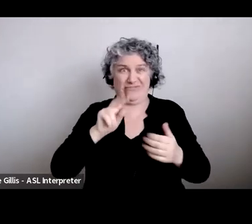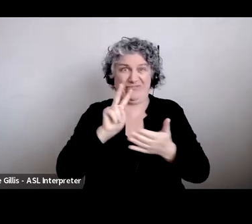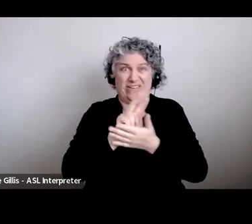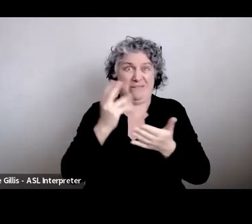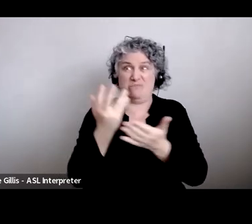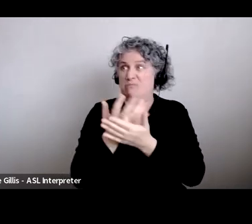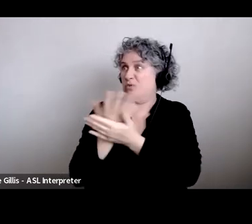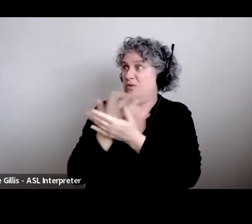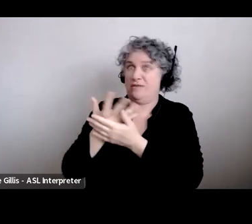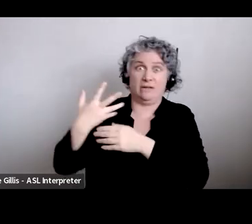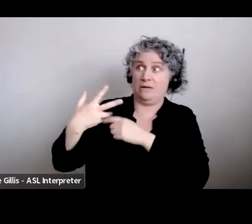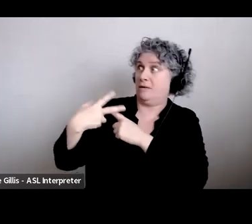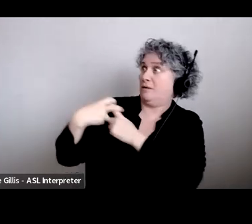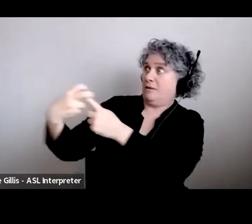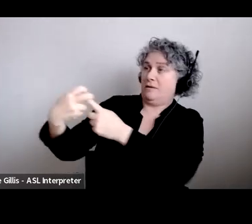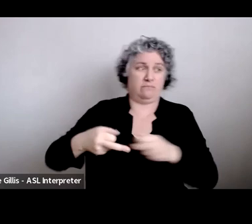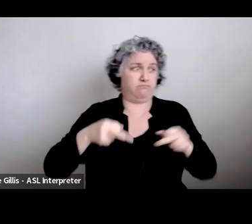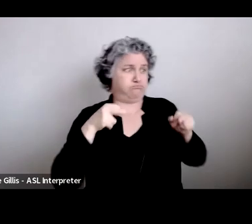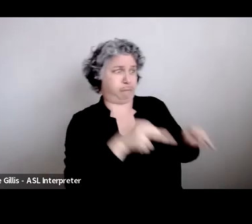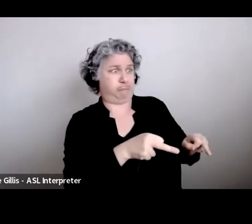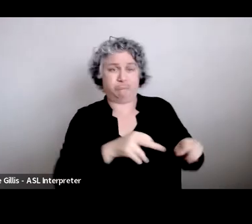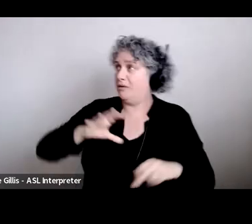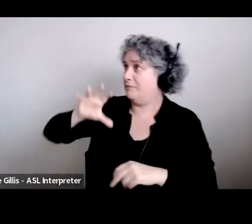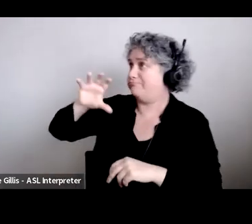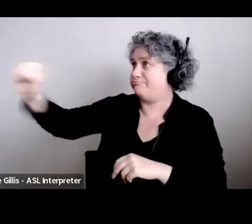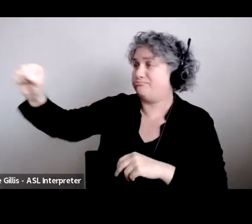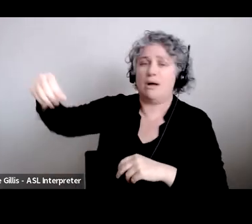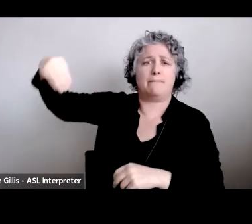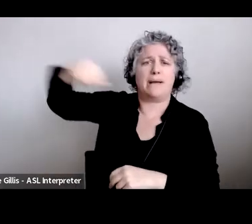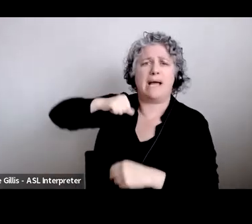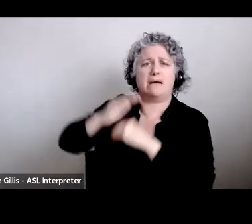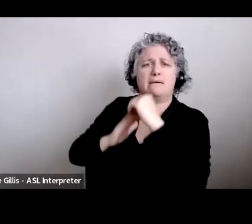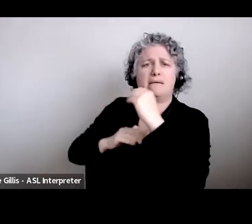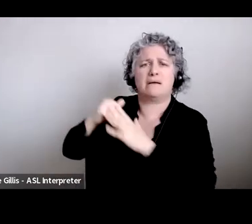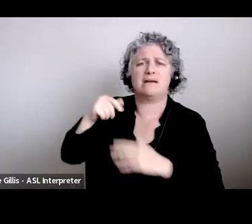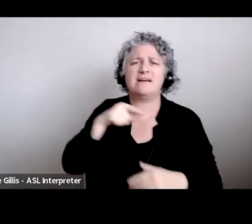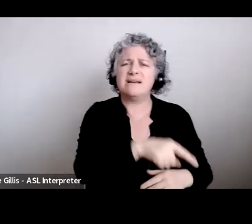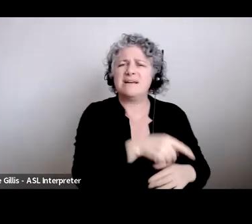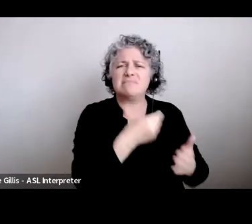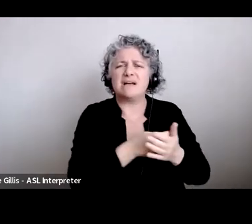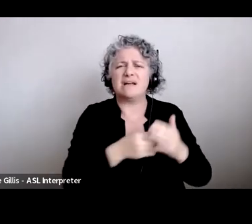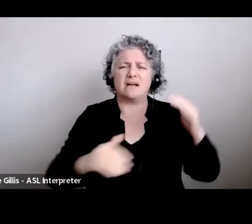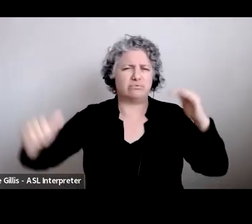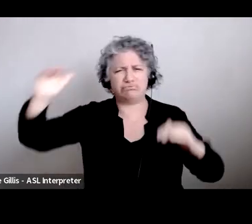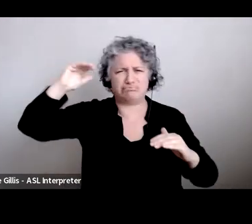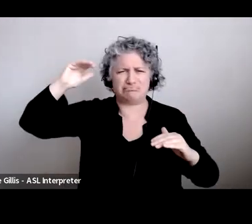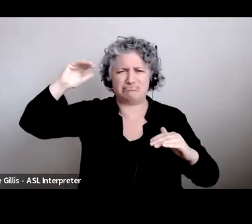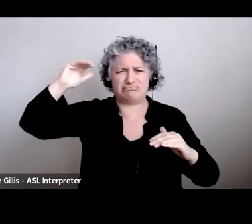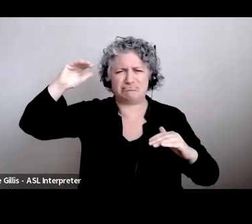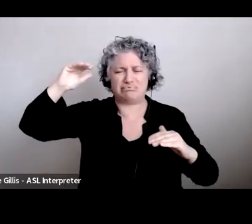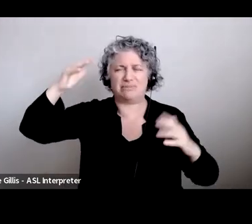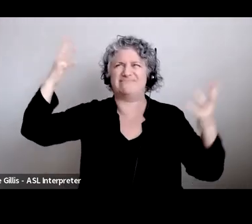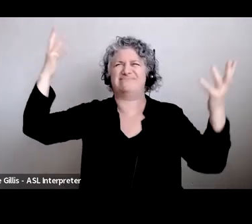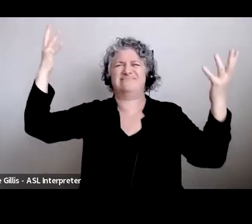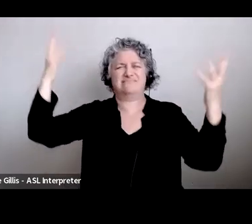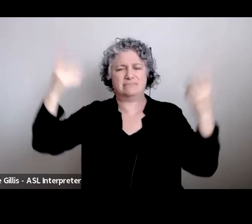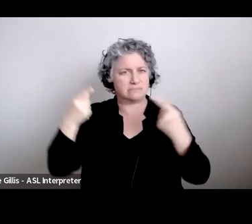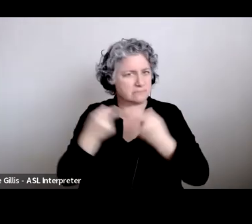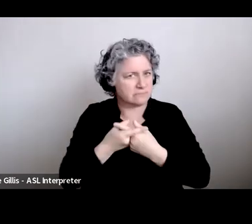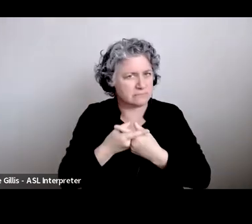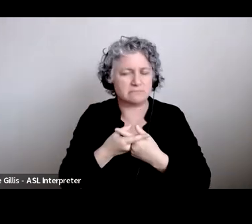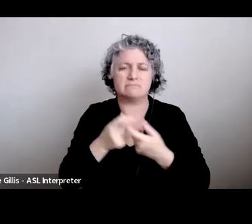abandon the show because they can get paid, because they're not getting paid. And the money disparity in our sectors is